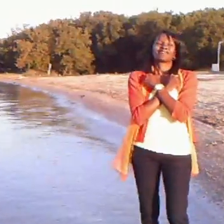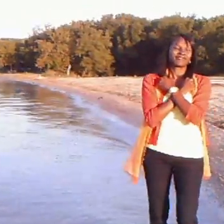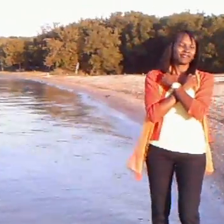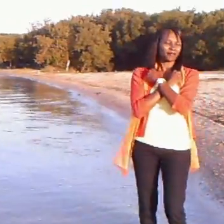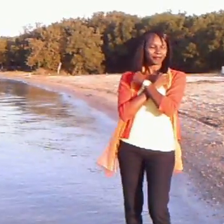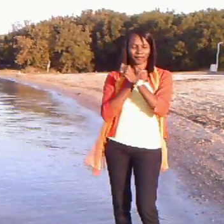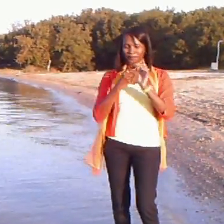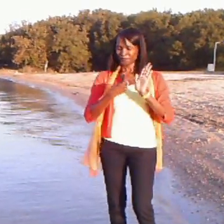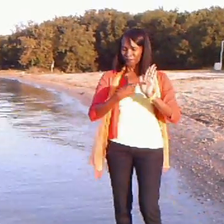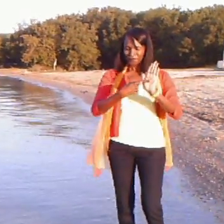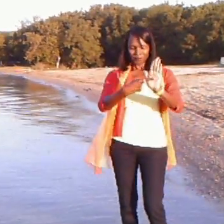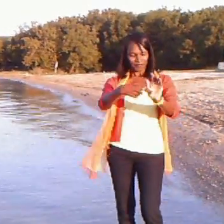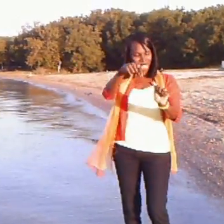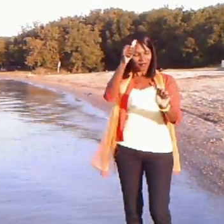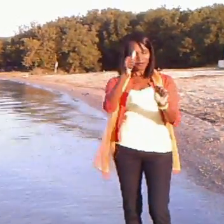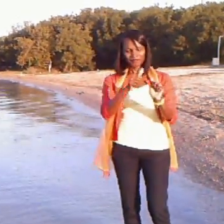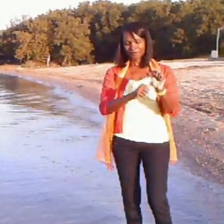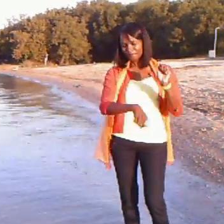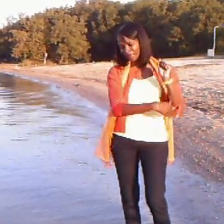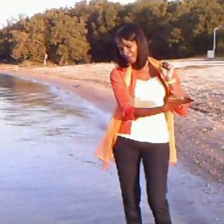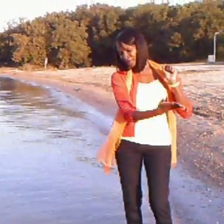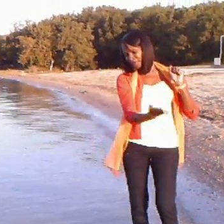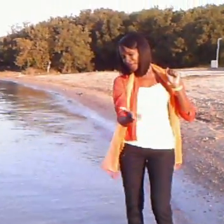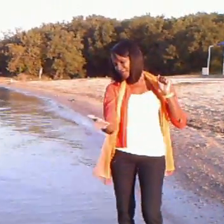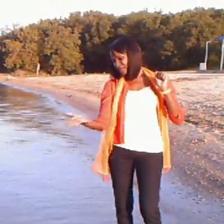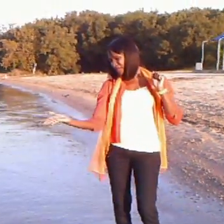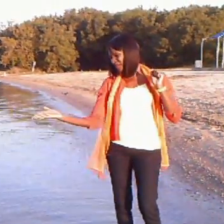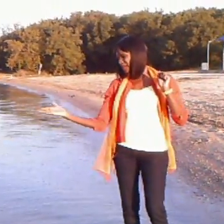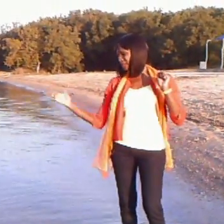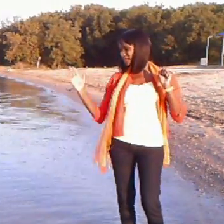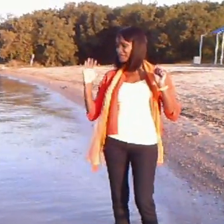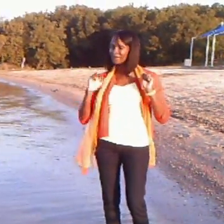everything With arms while upon